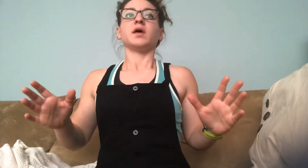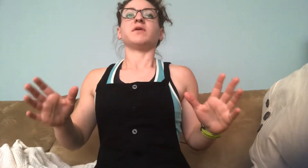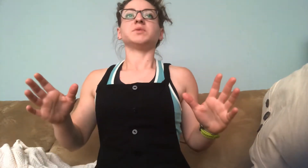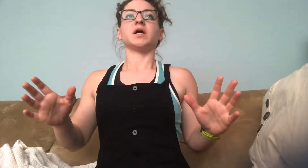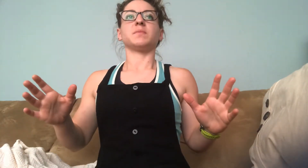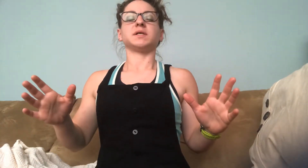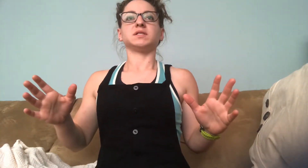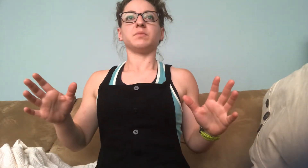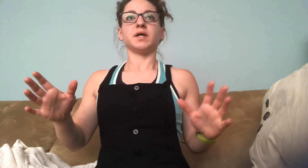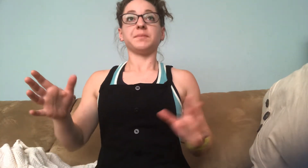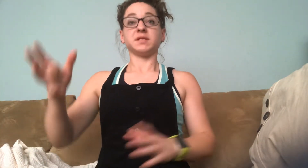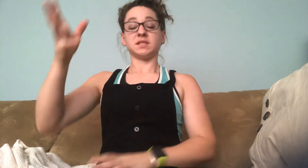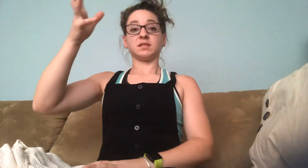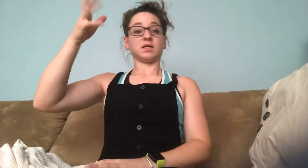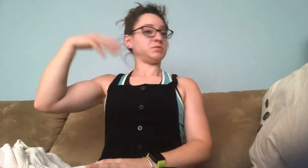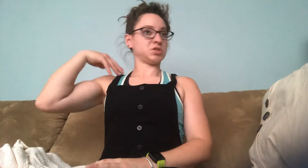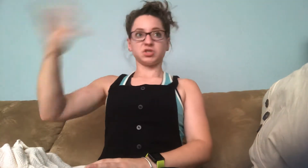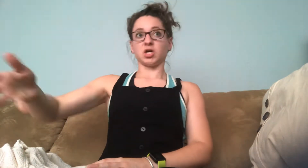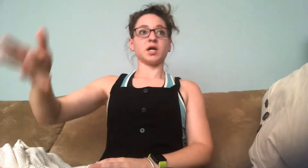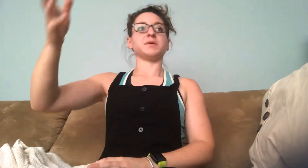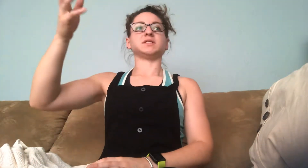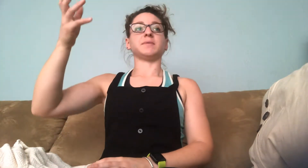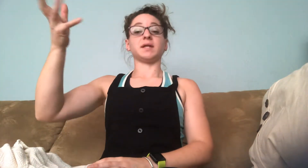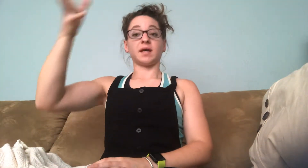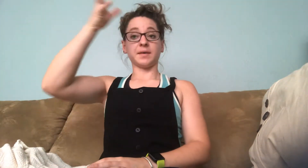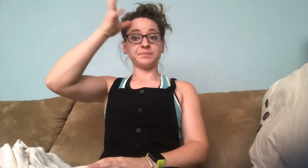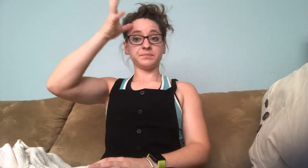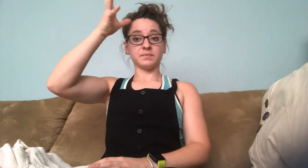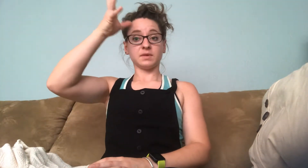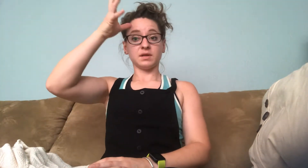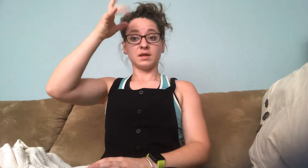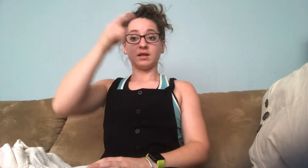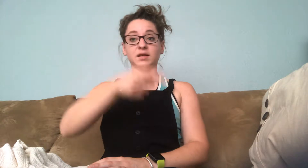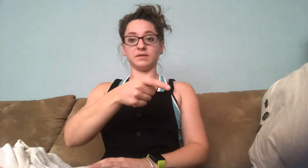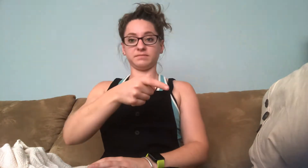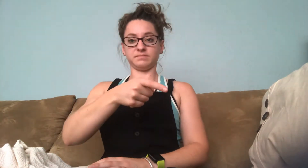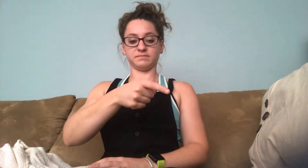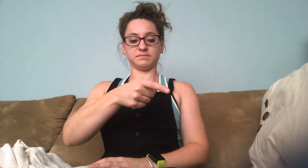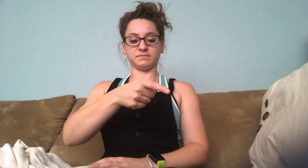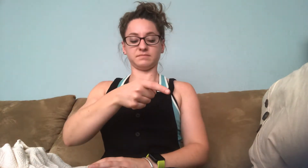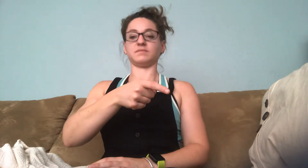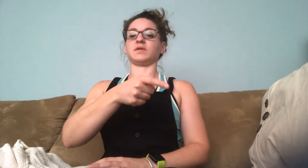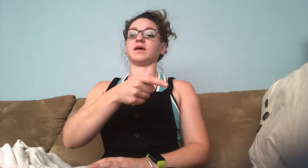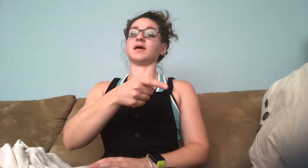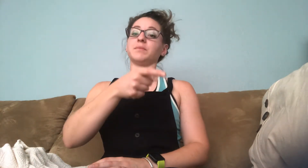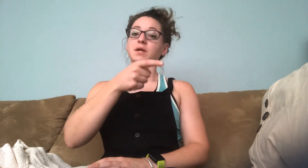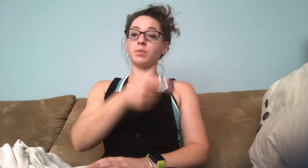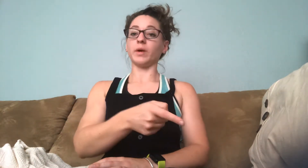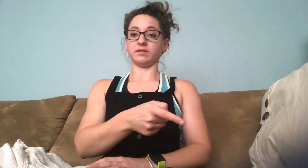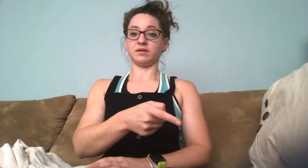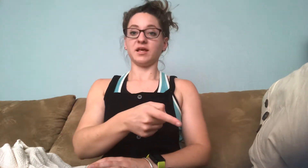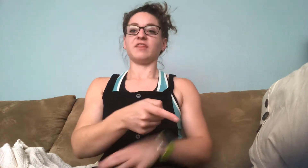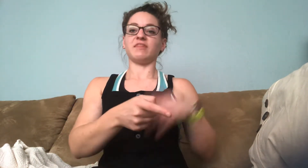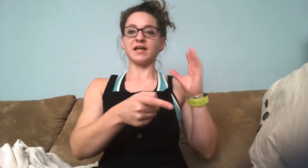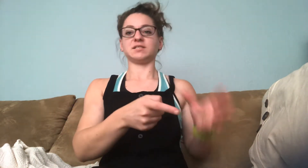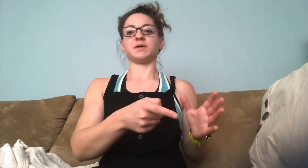So if I'm talking about someone, I'm going to say my dad, and he. Okay, I'm going to point.